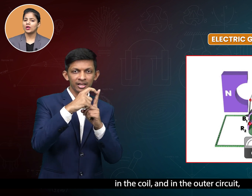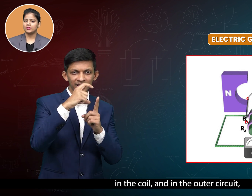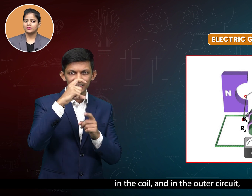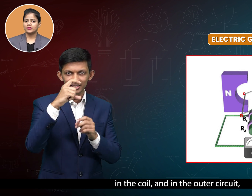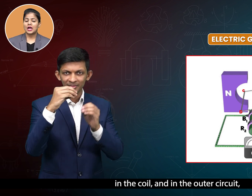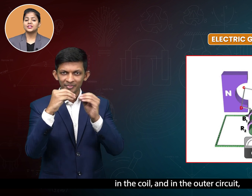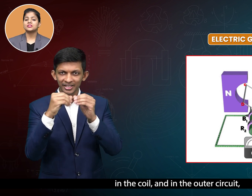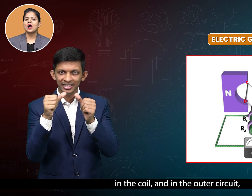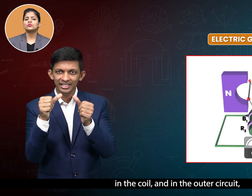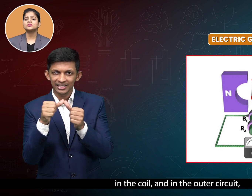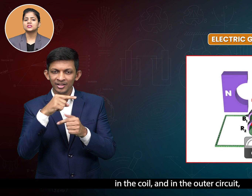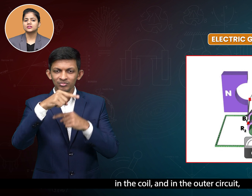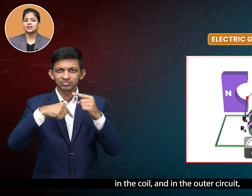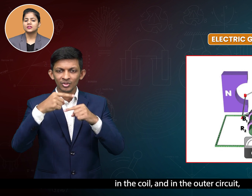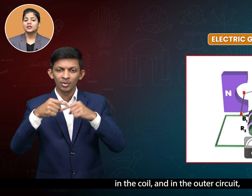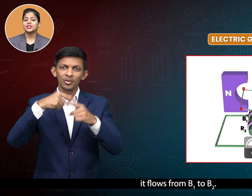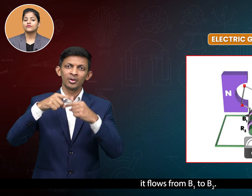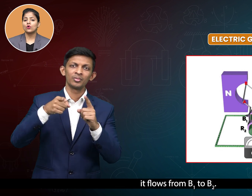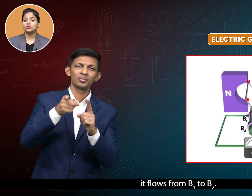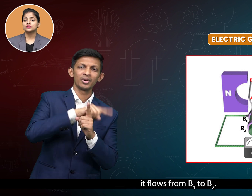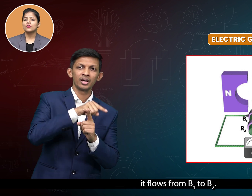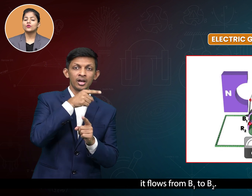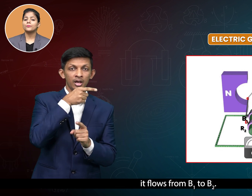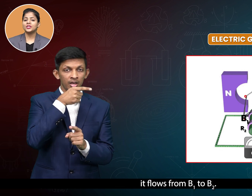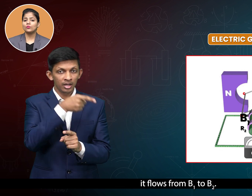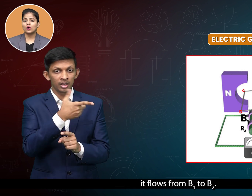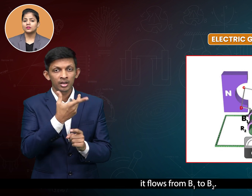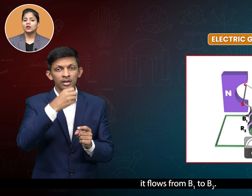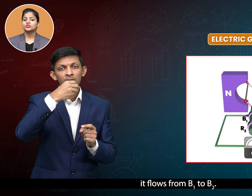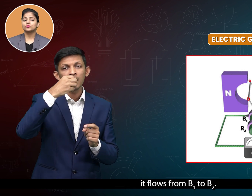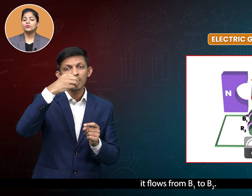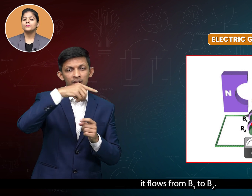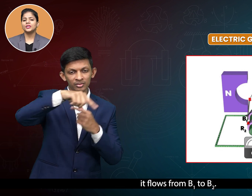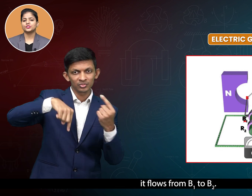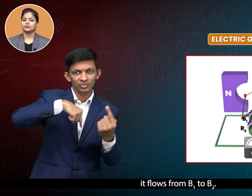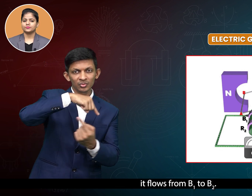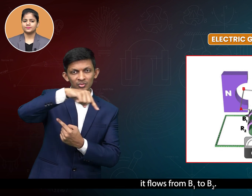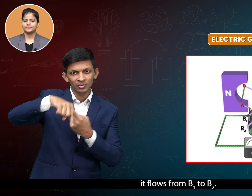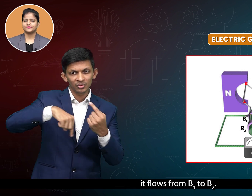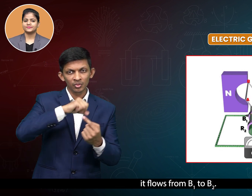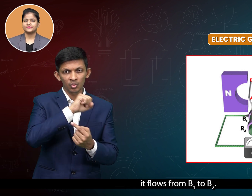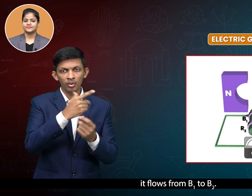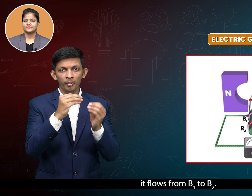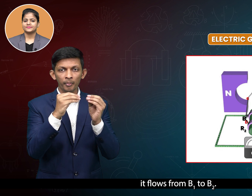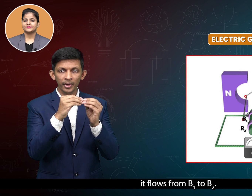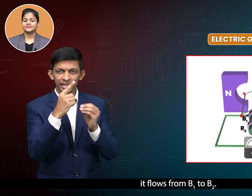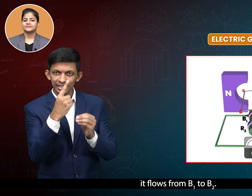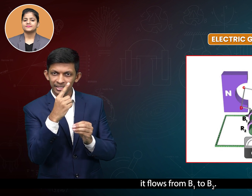the coil, and in the outer circuit it flows from B1 to B2.